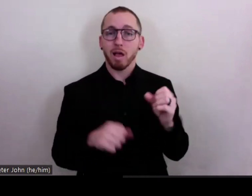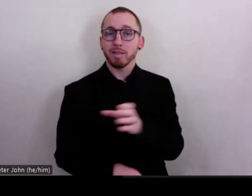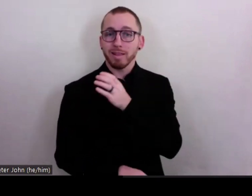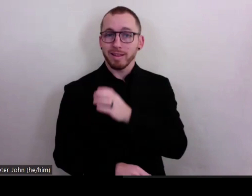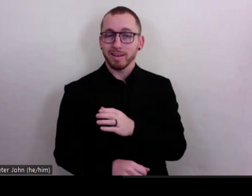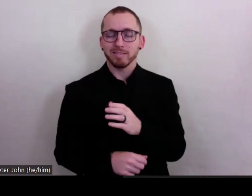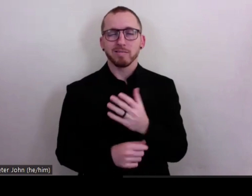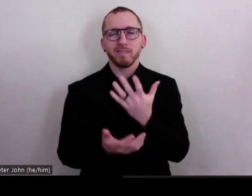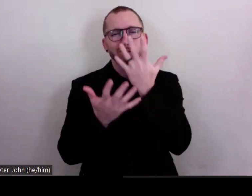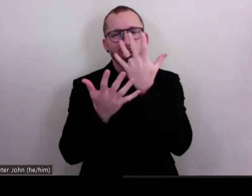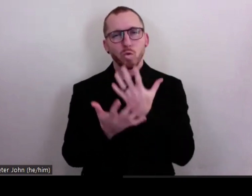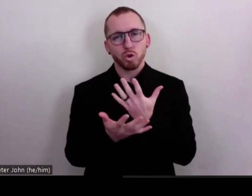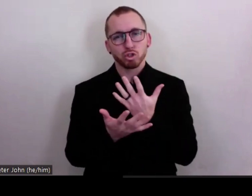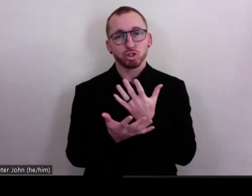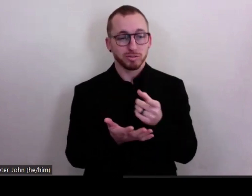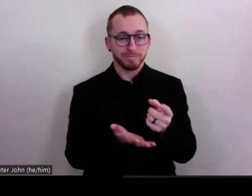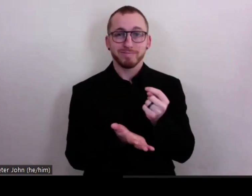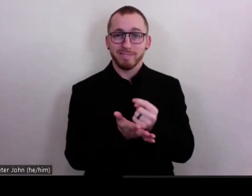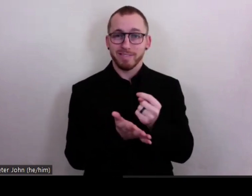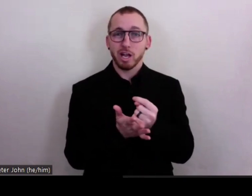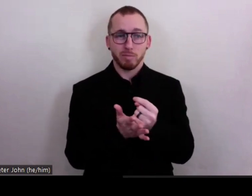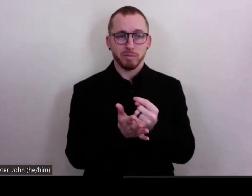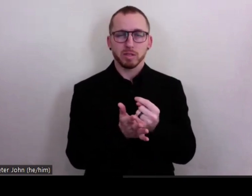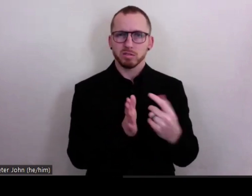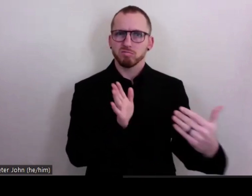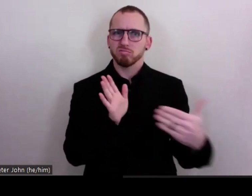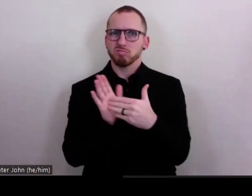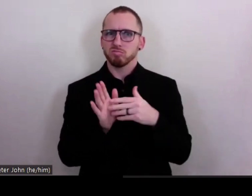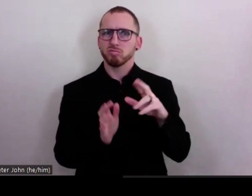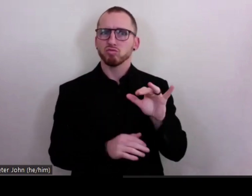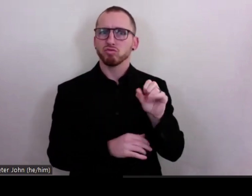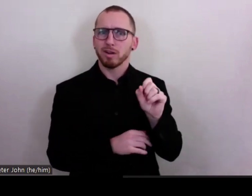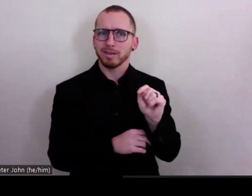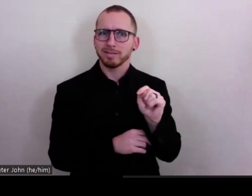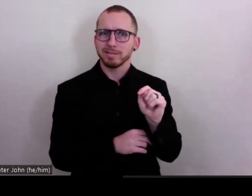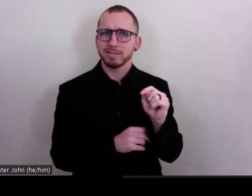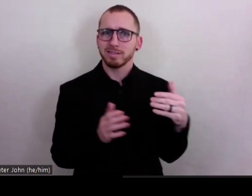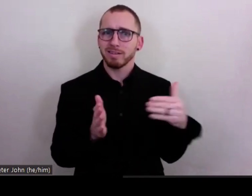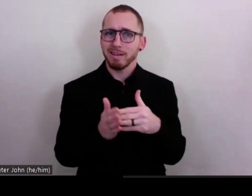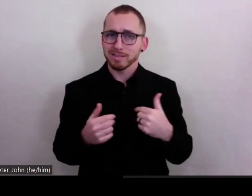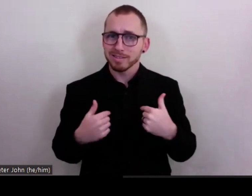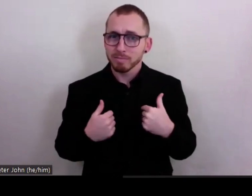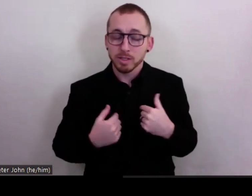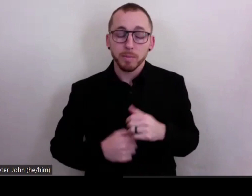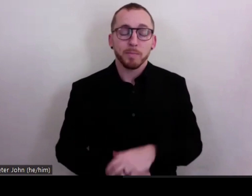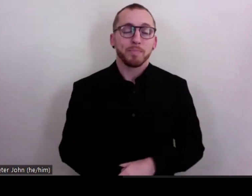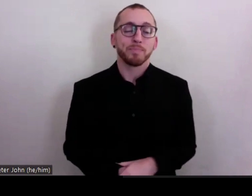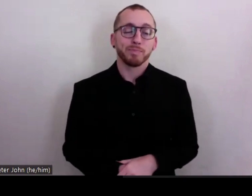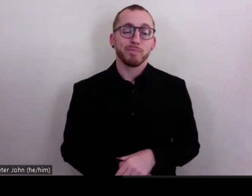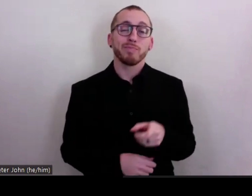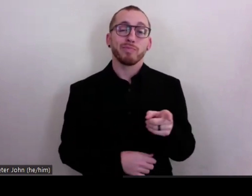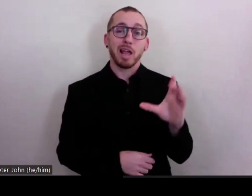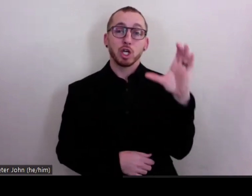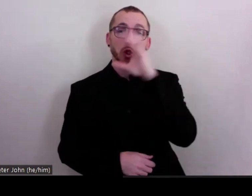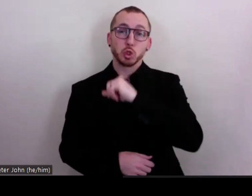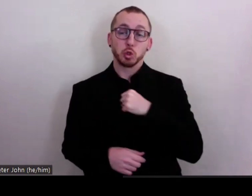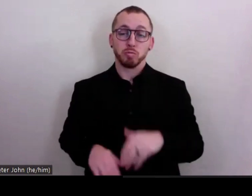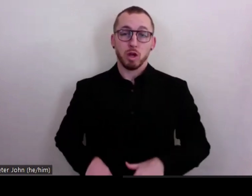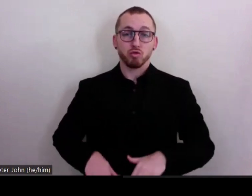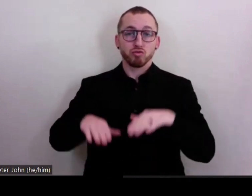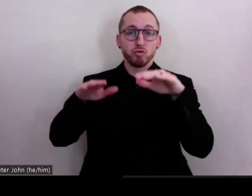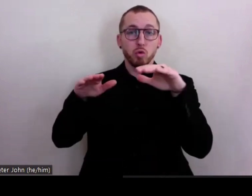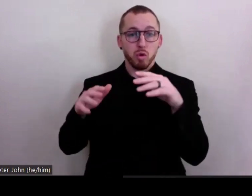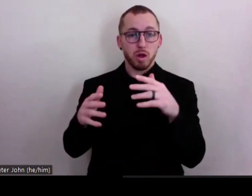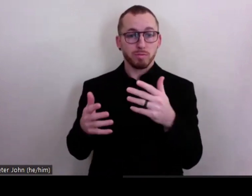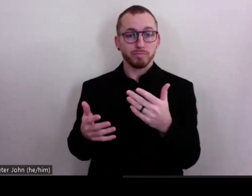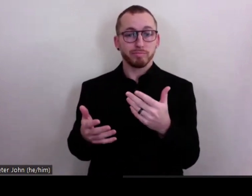the therapist was racist towards me. They assumed that I grew up around gun and